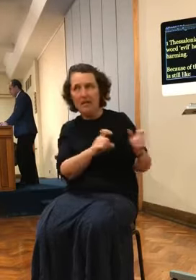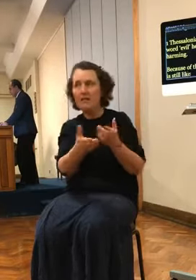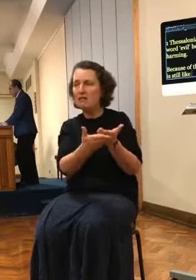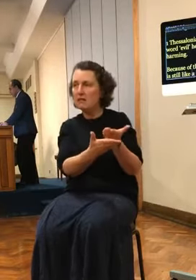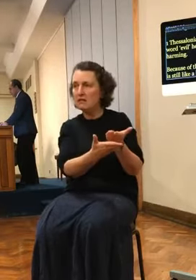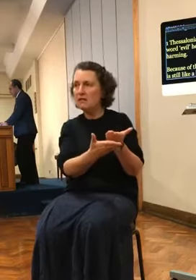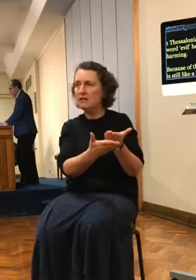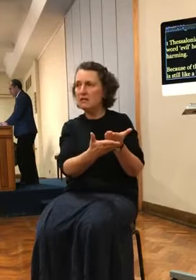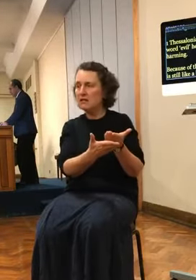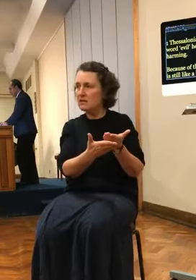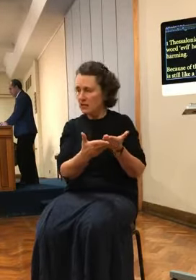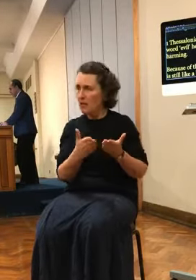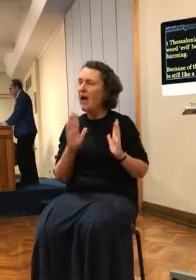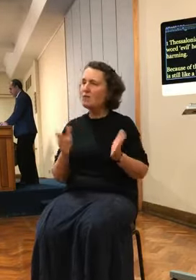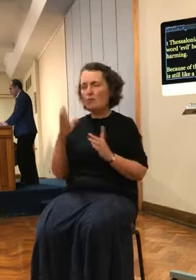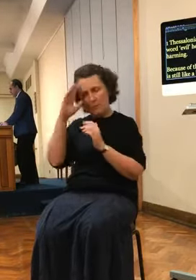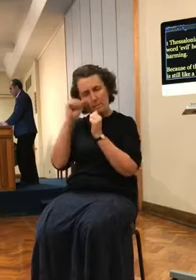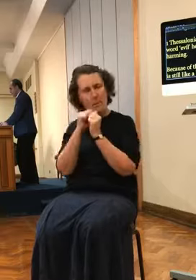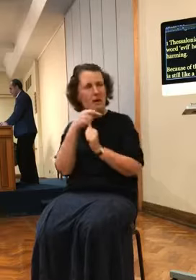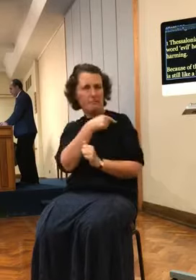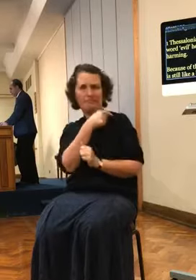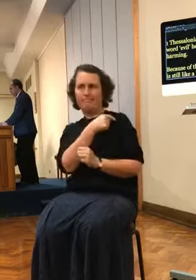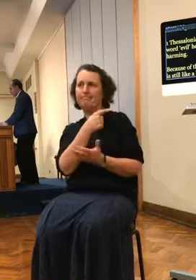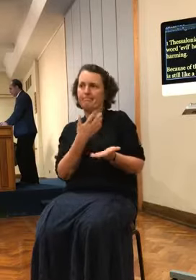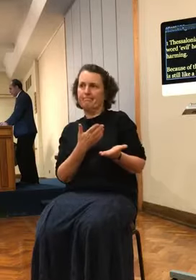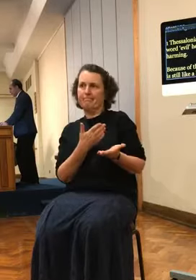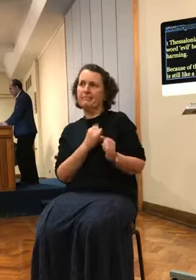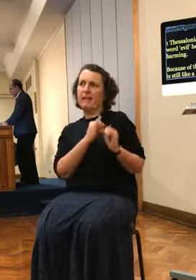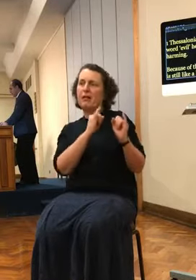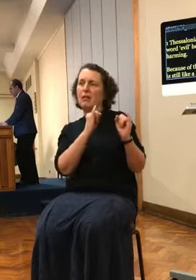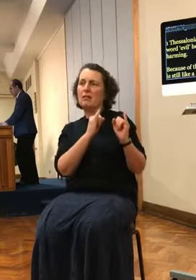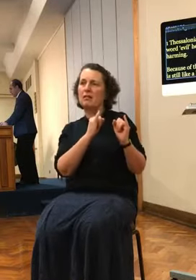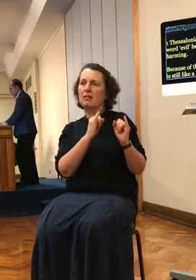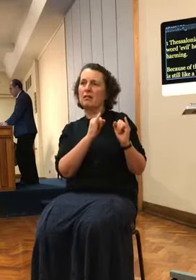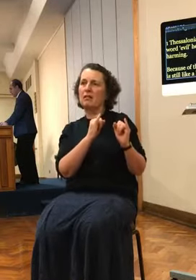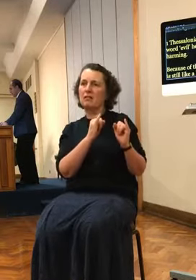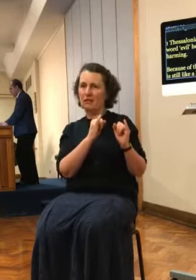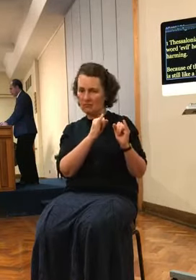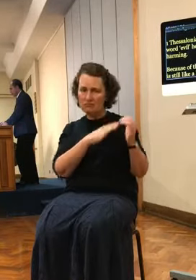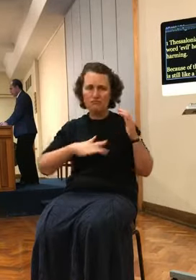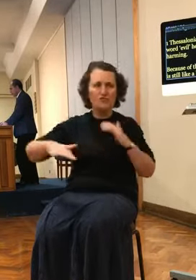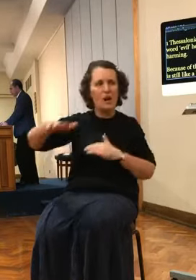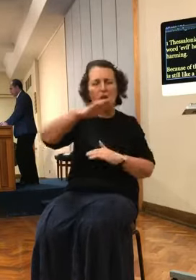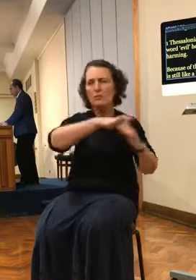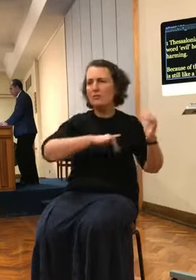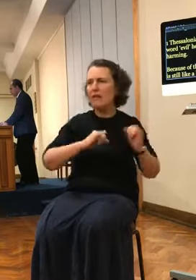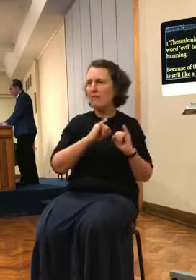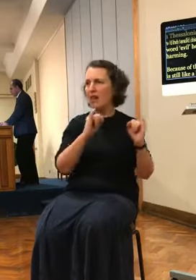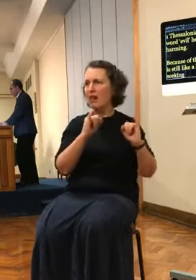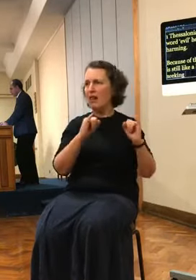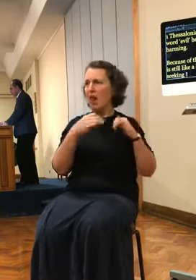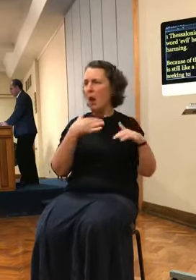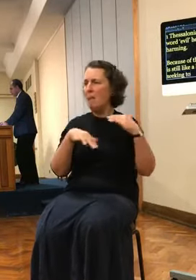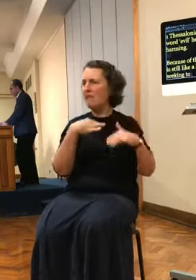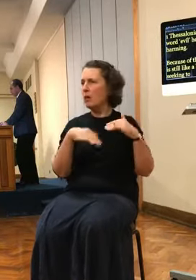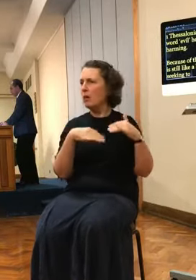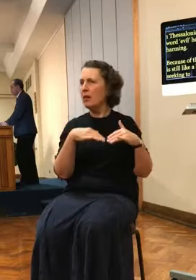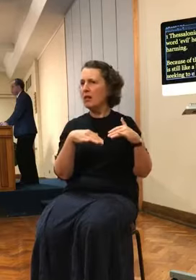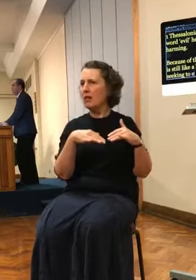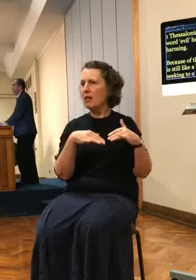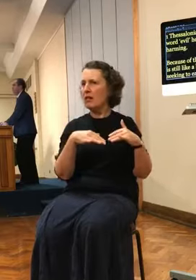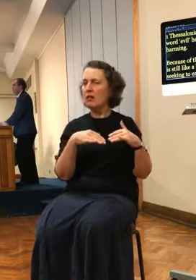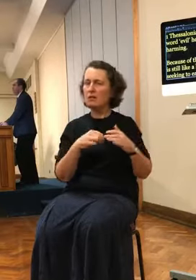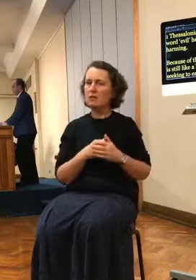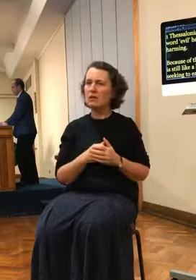to remember that the days are evil and the churches have been invaded by the world instead of influencing the